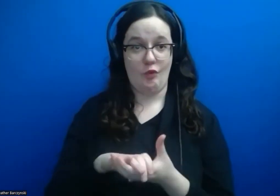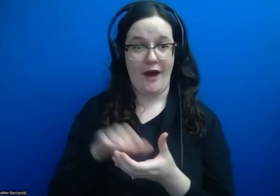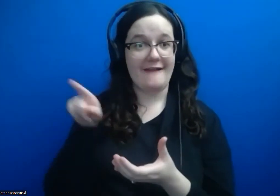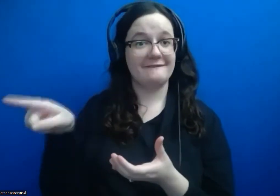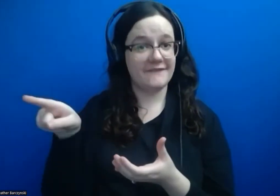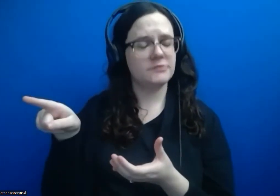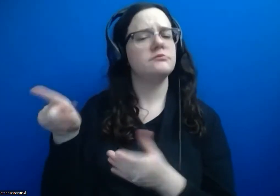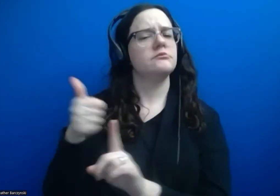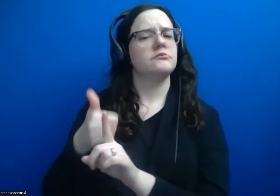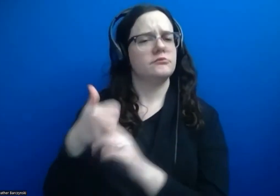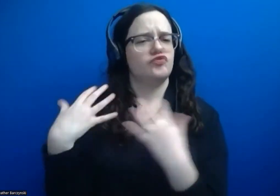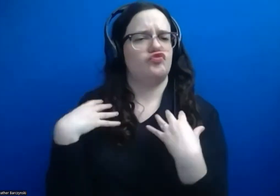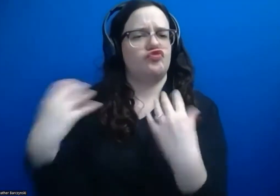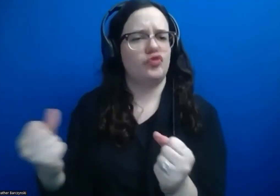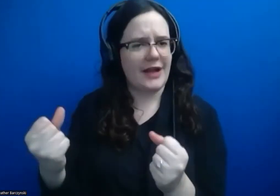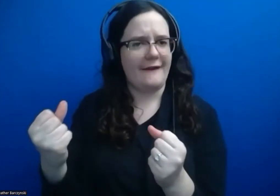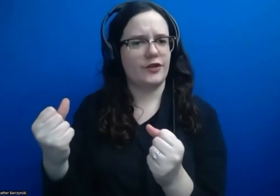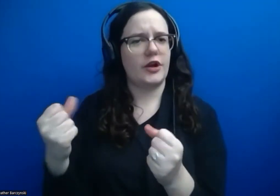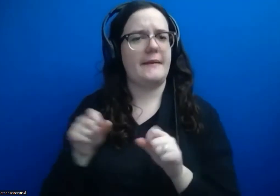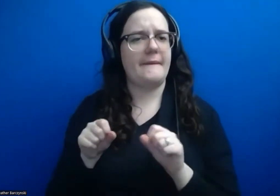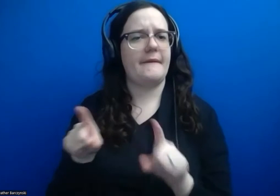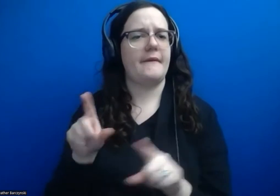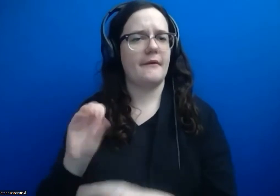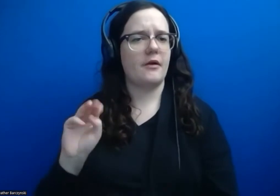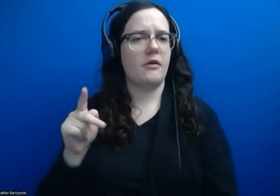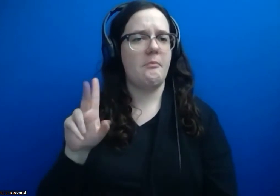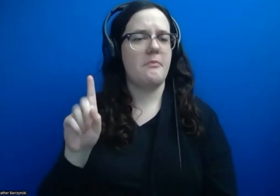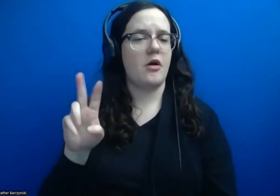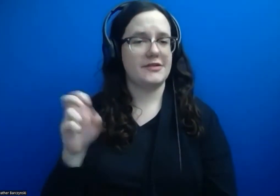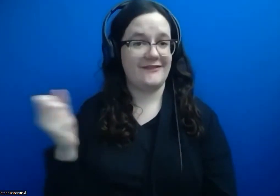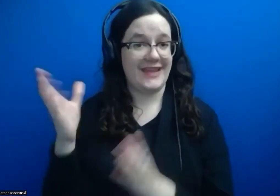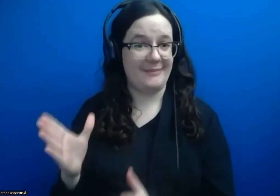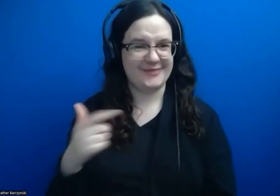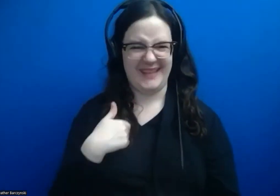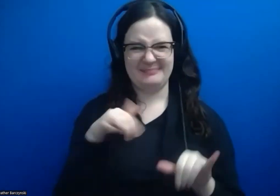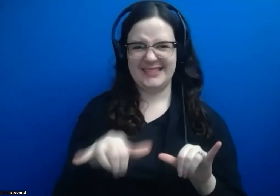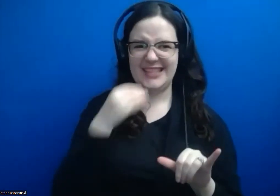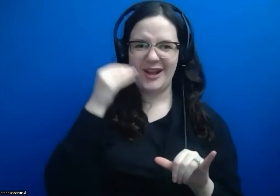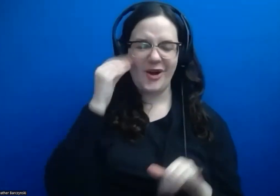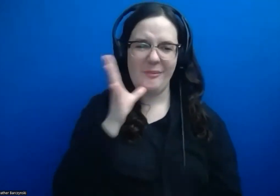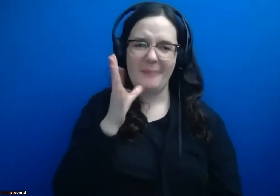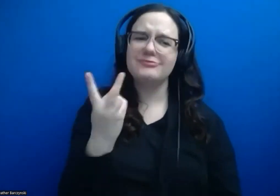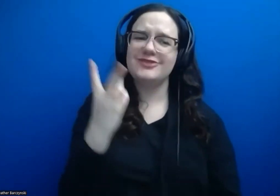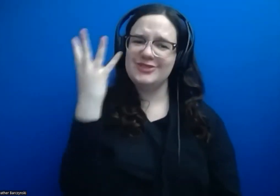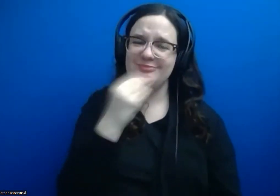compulsive gambler. I am a stay-at-home mom to 2 beautiful boys, 4 and